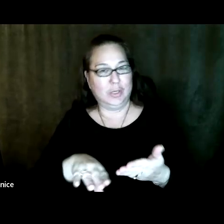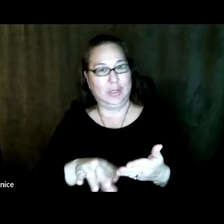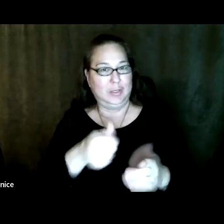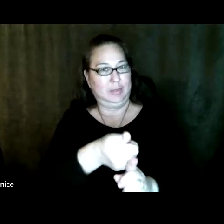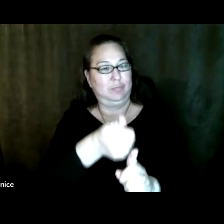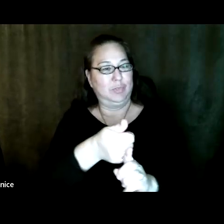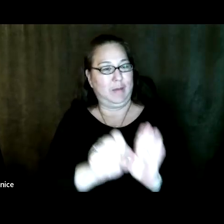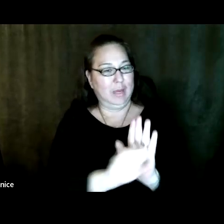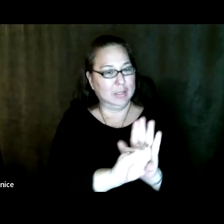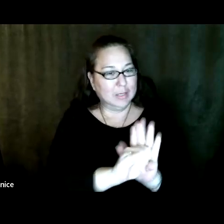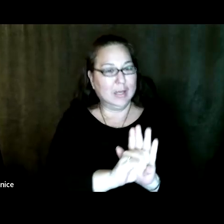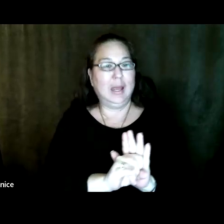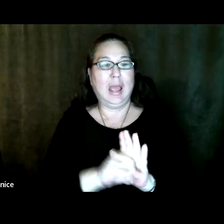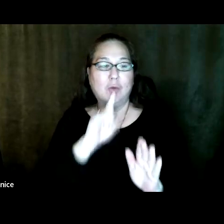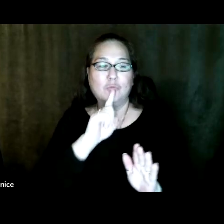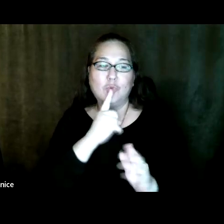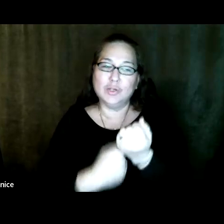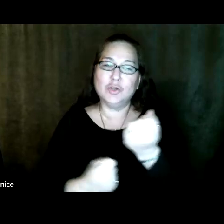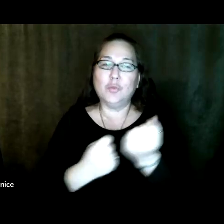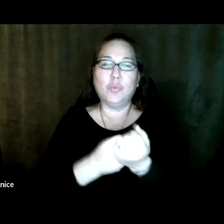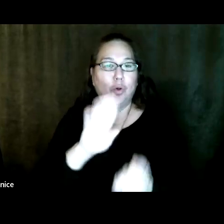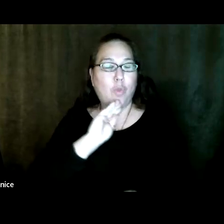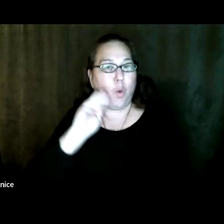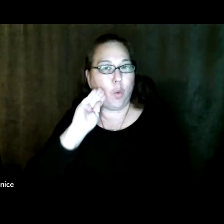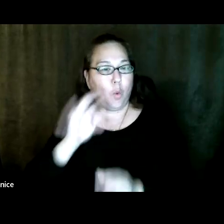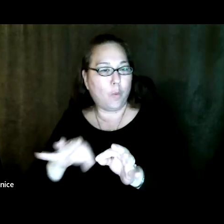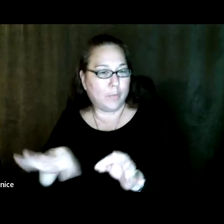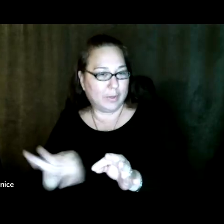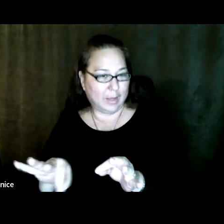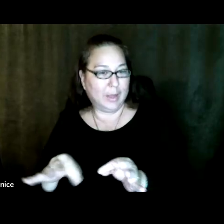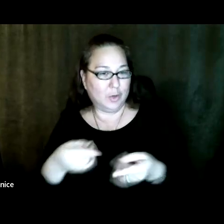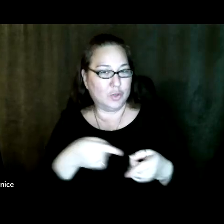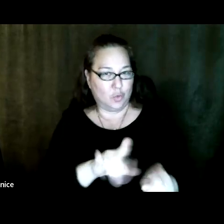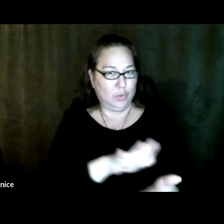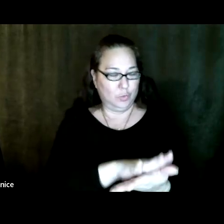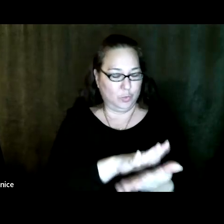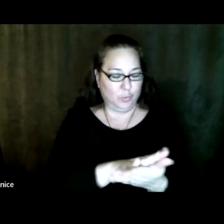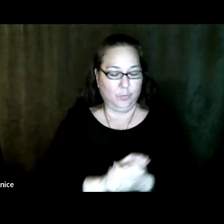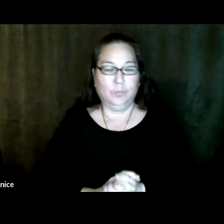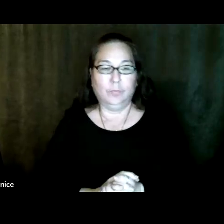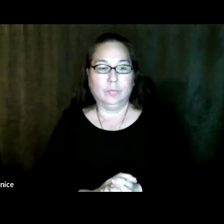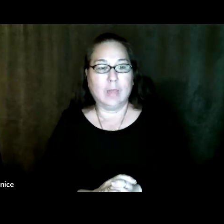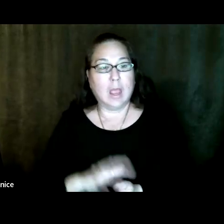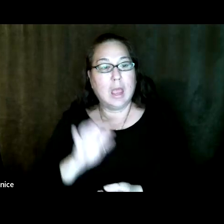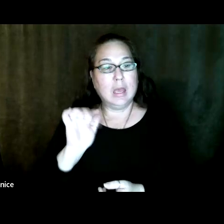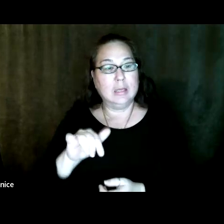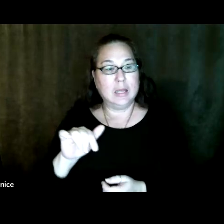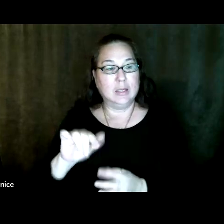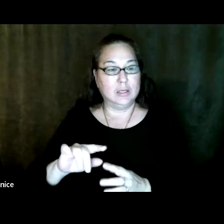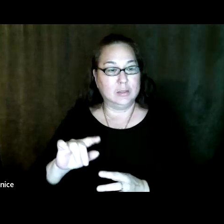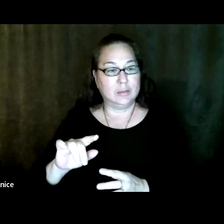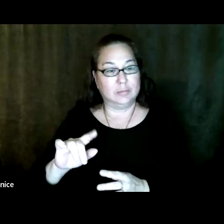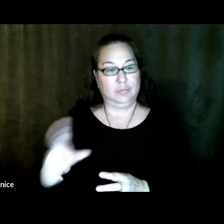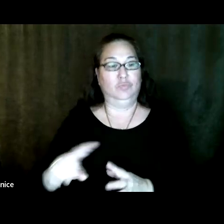The approvals follow a community engagement process that took place during school year 23-24. After